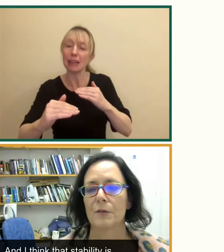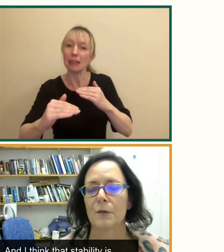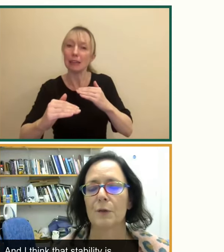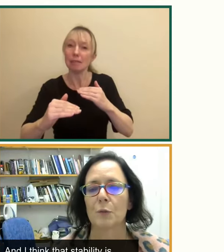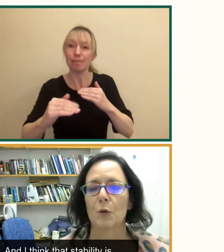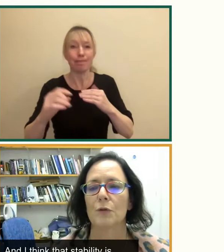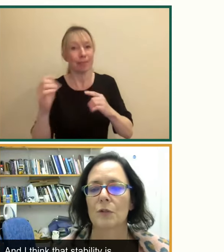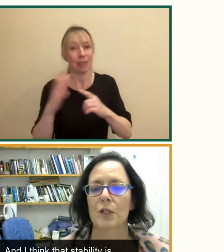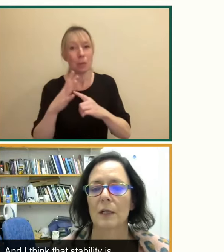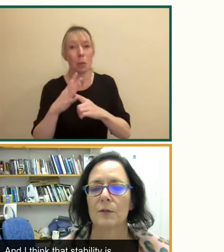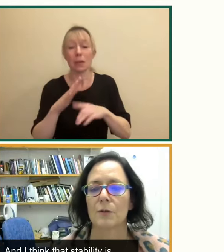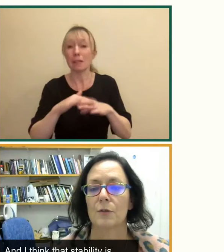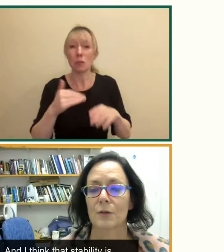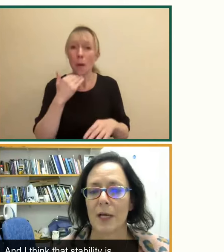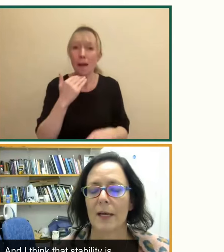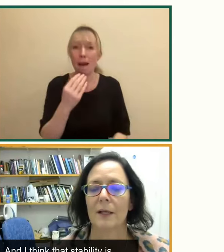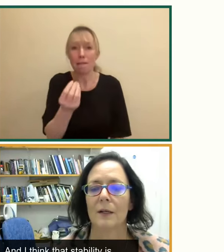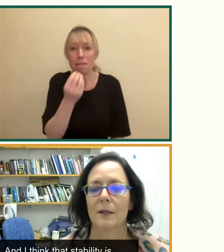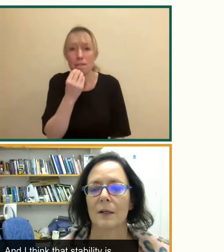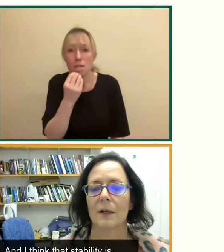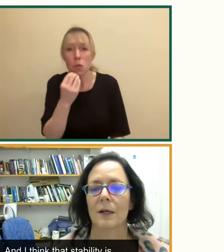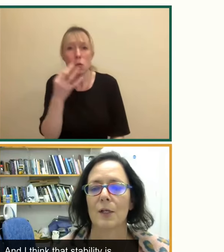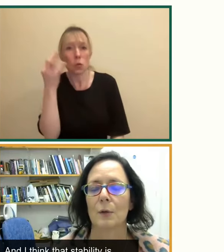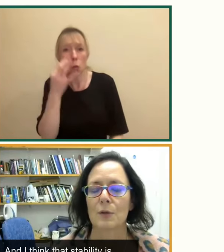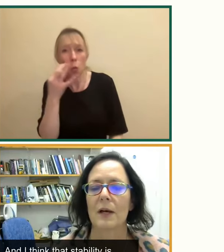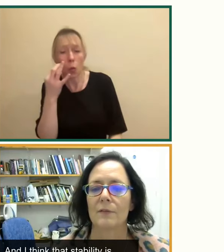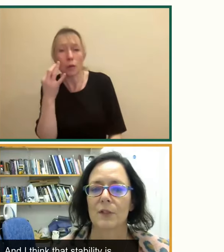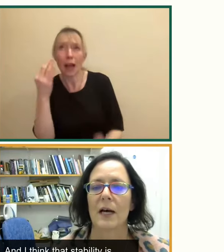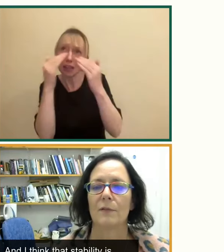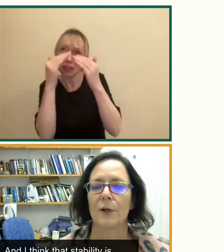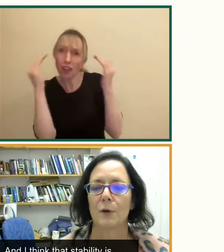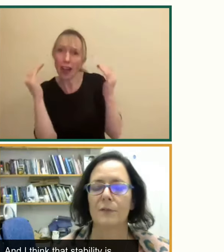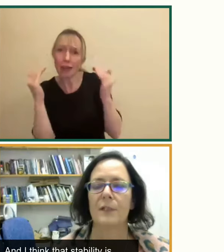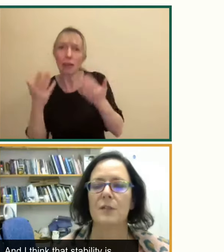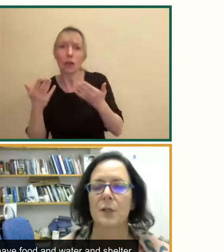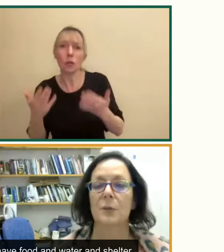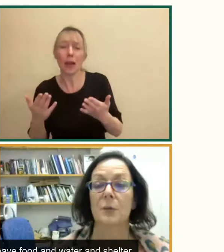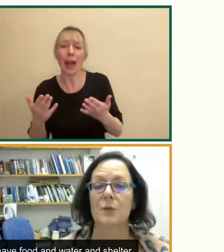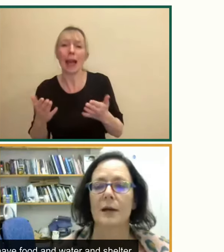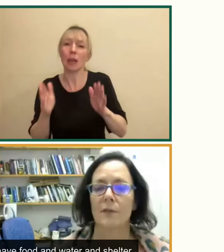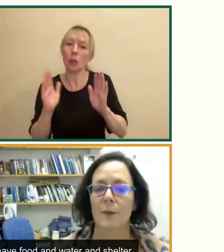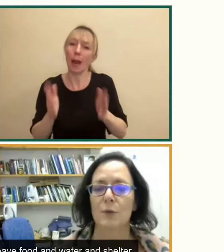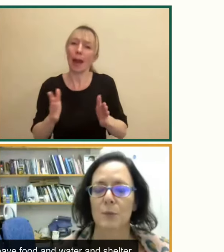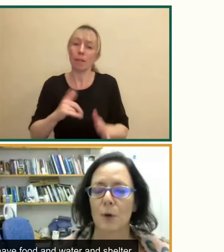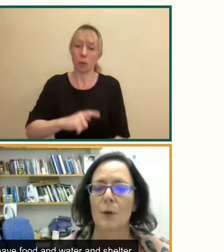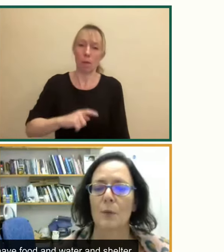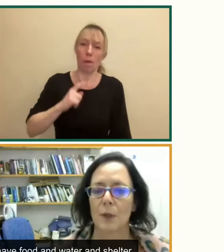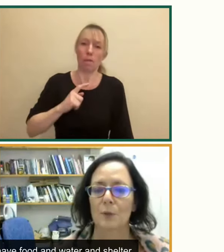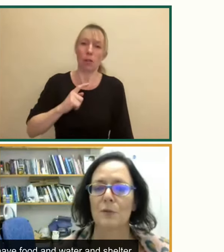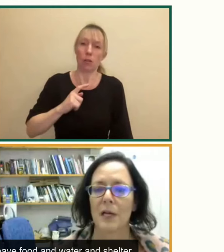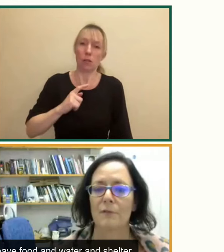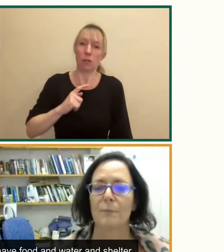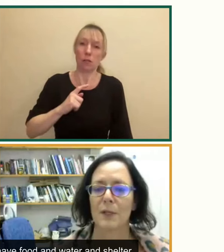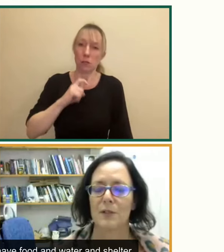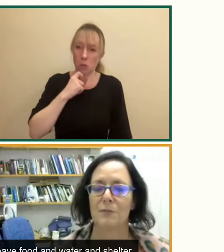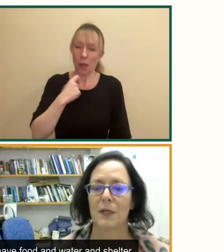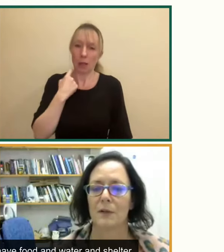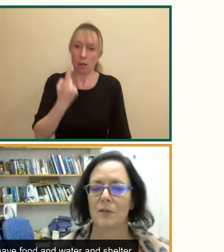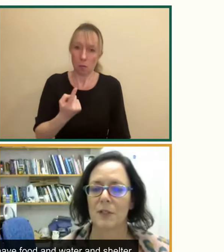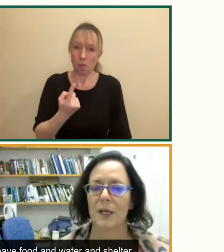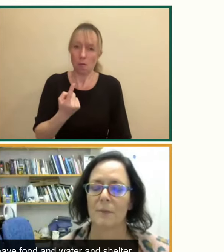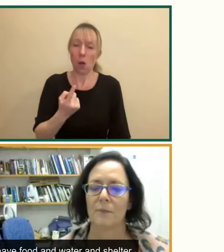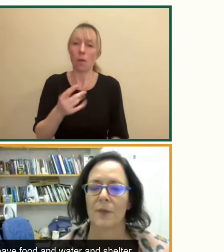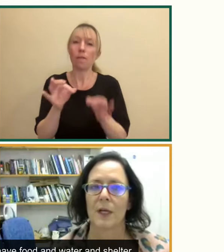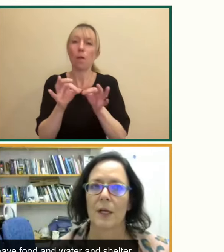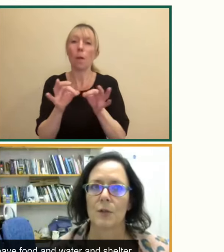have food and water and shelter today. You also have to have the confidence that you will also have them tomorrow in order to have peace